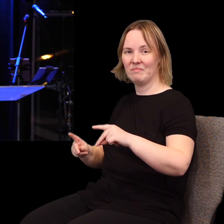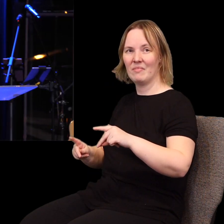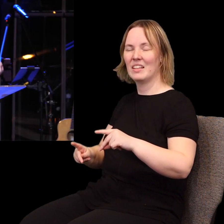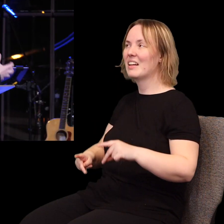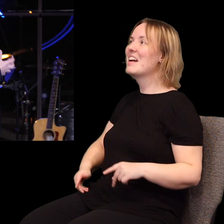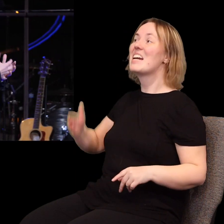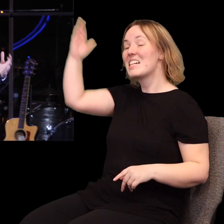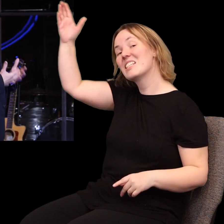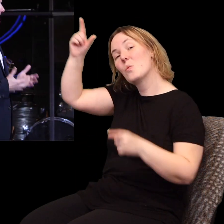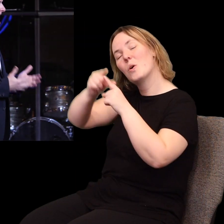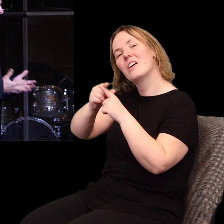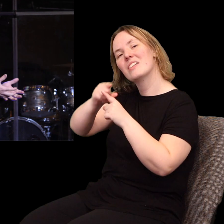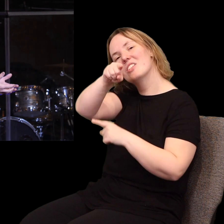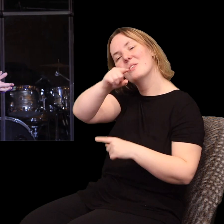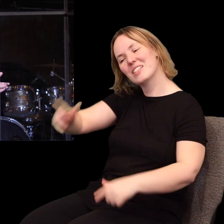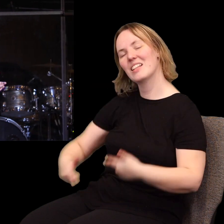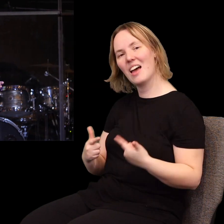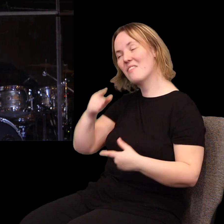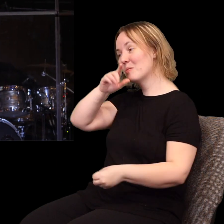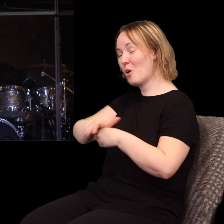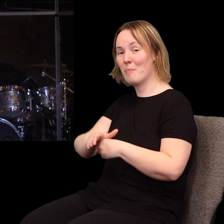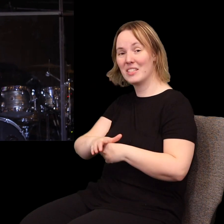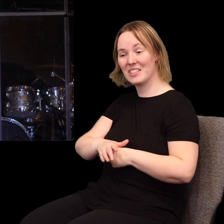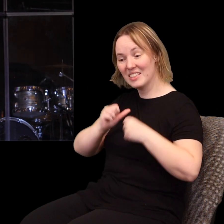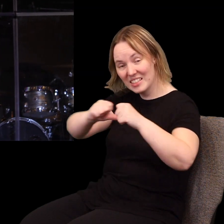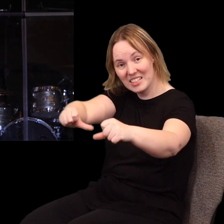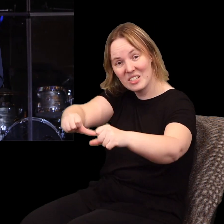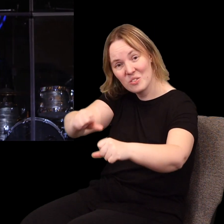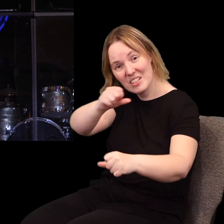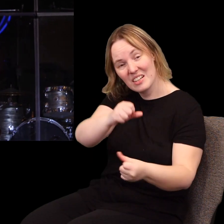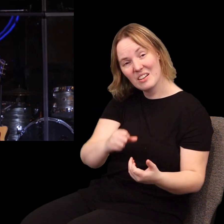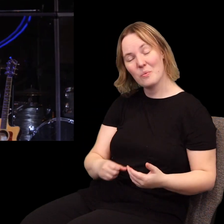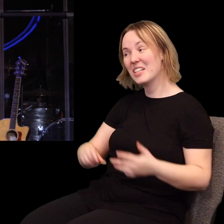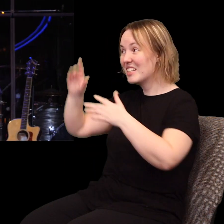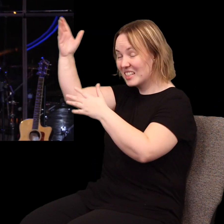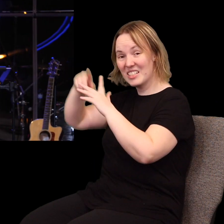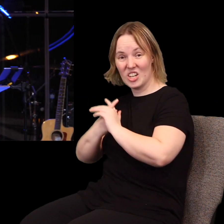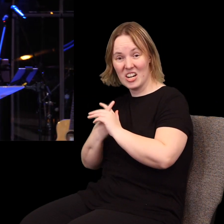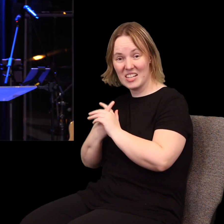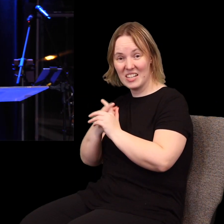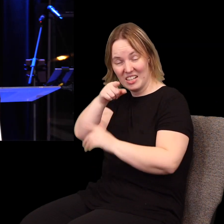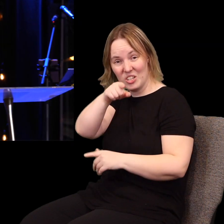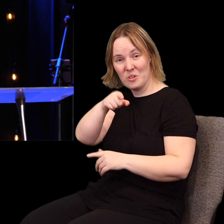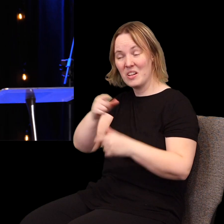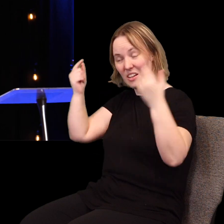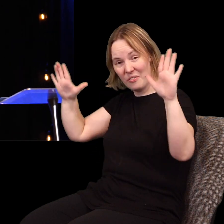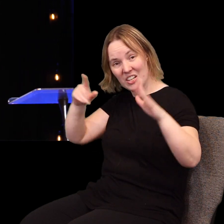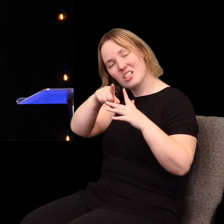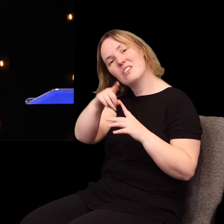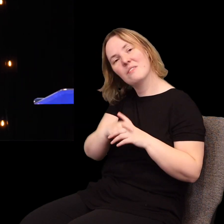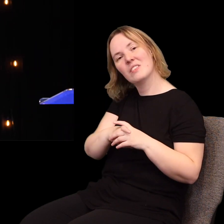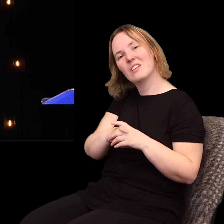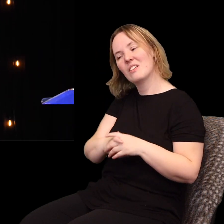says, listen, my word to you is still alive. My promise to you is still there. What I've begun in you, I'm going to complete. The gift